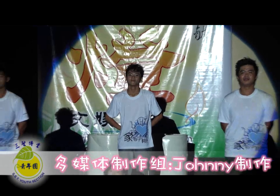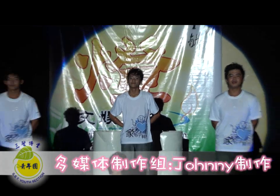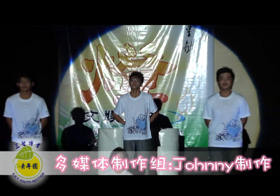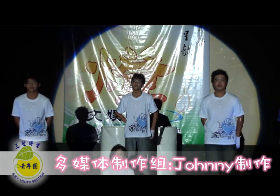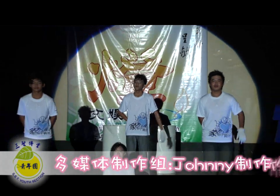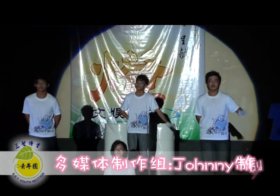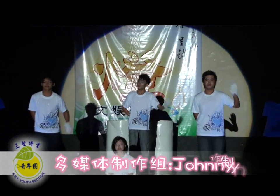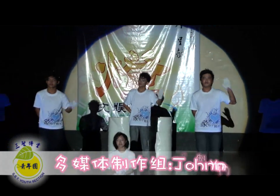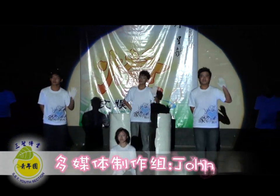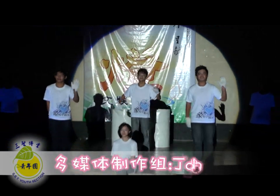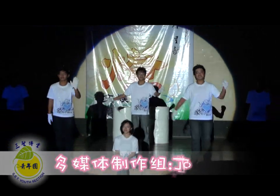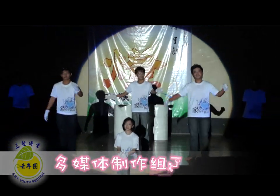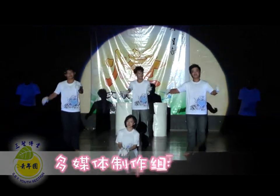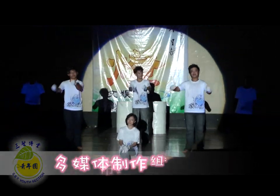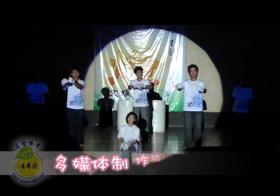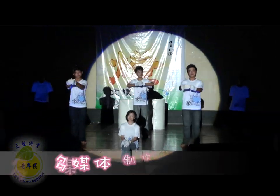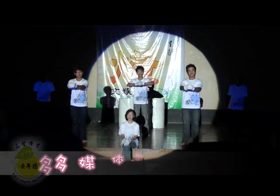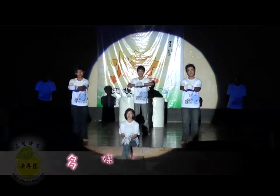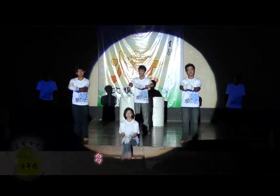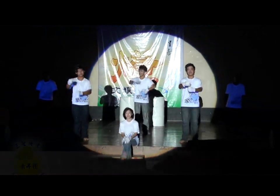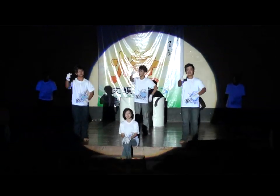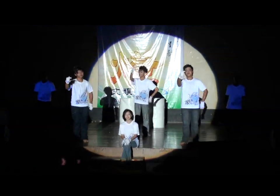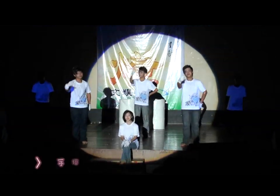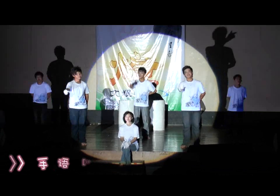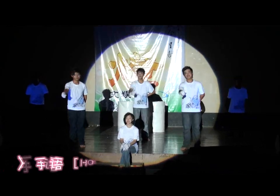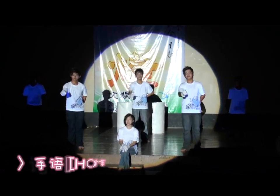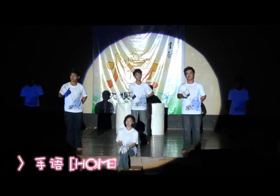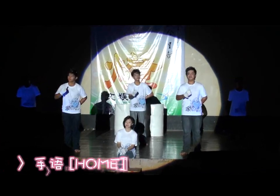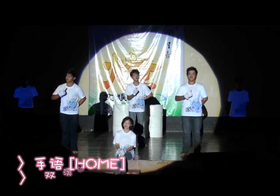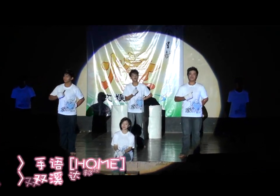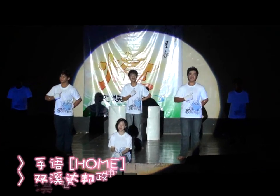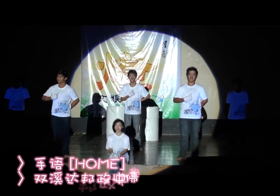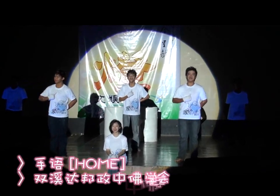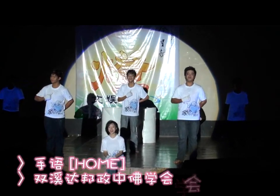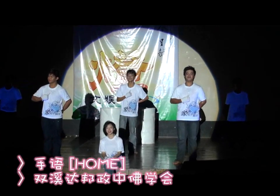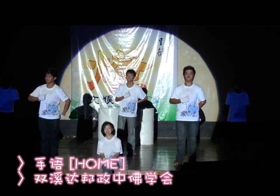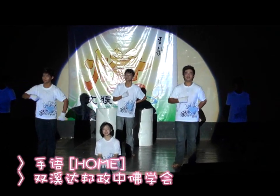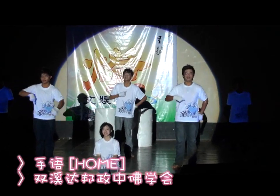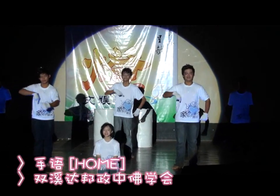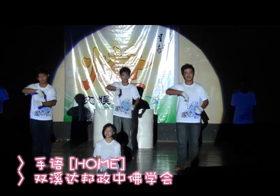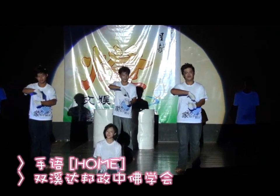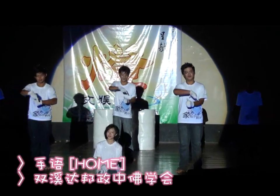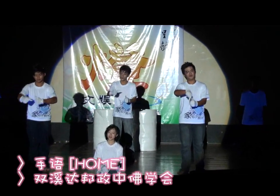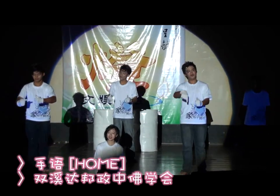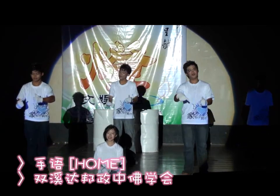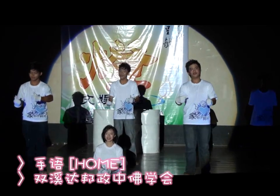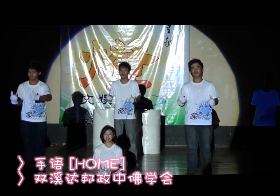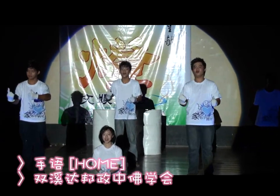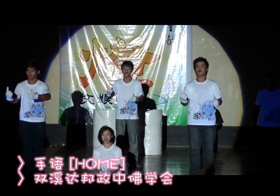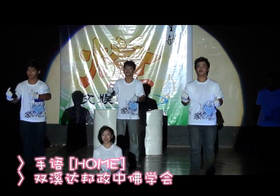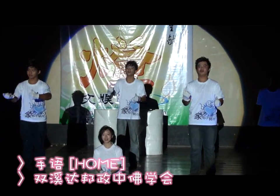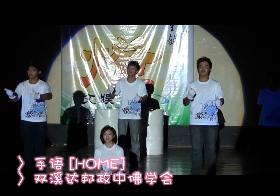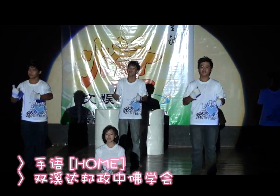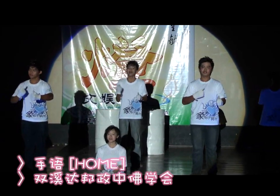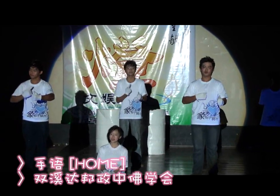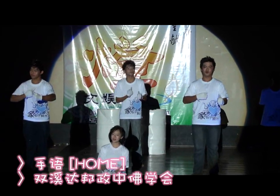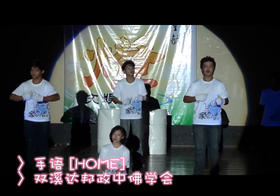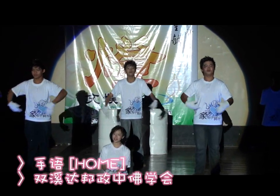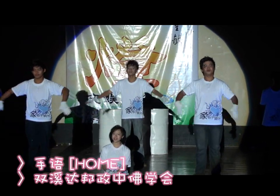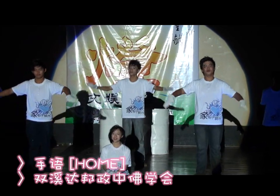And we've been surrounded by a million people I So feel alone, just wanted